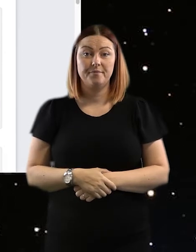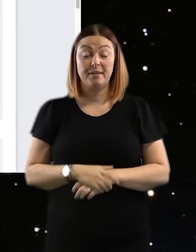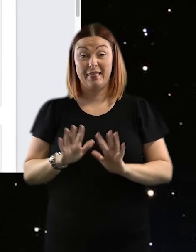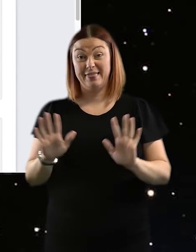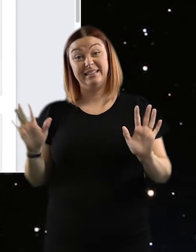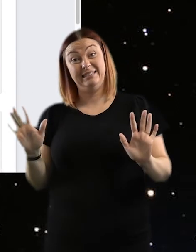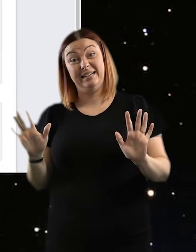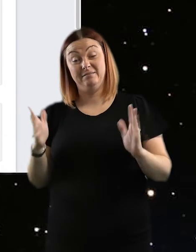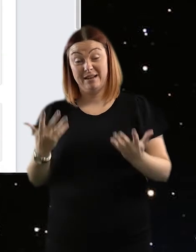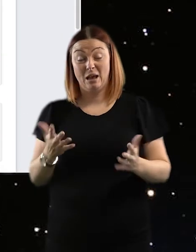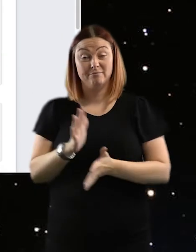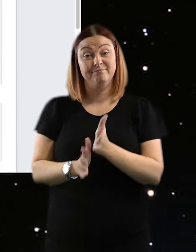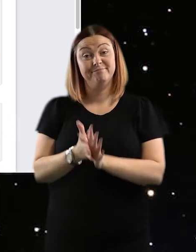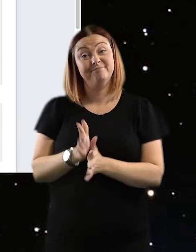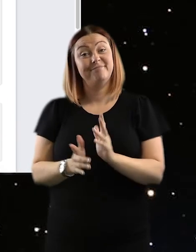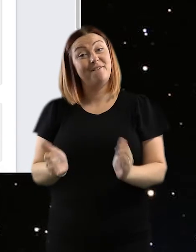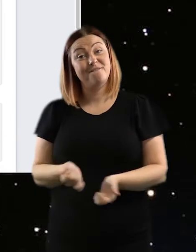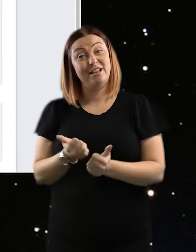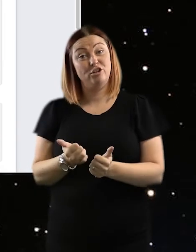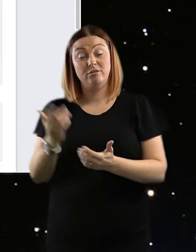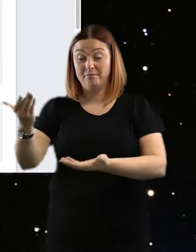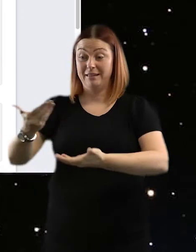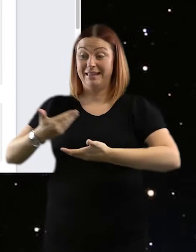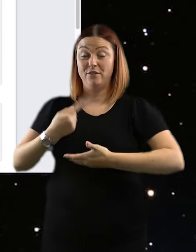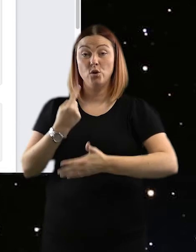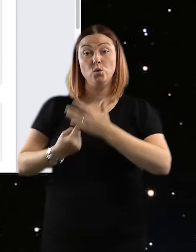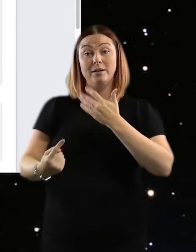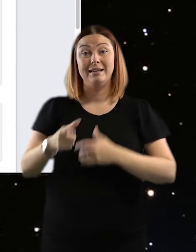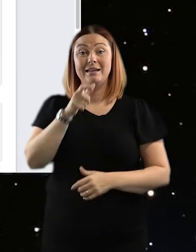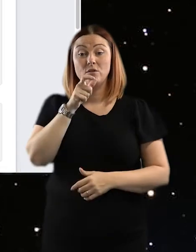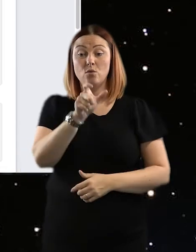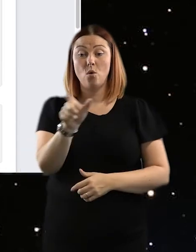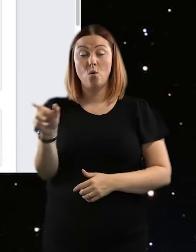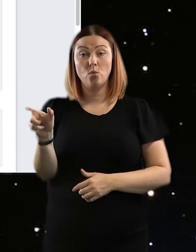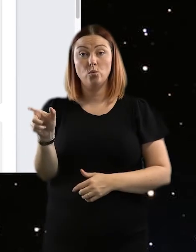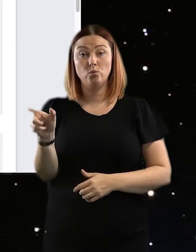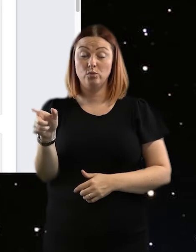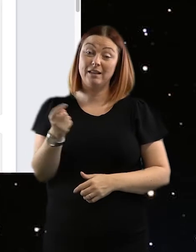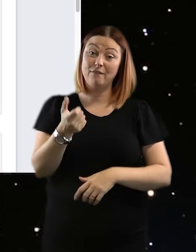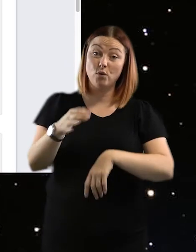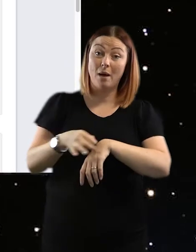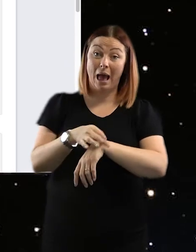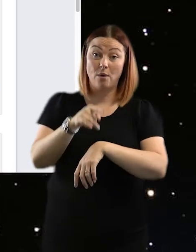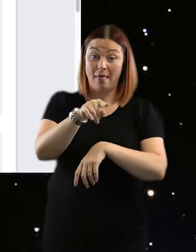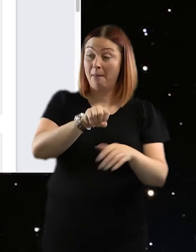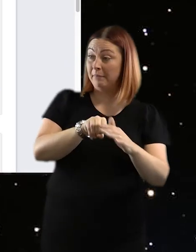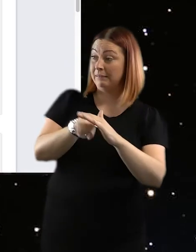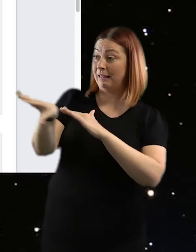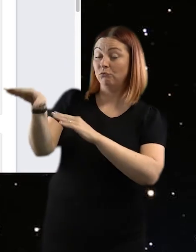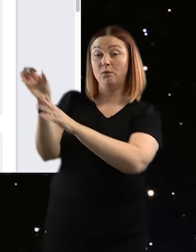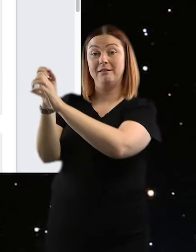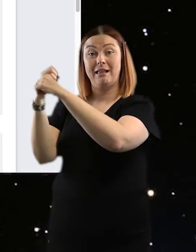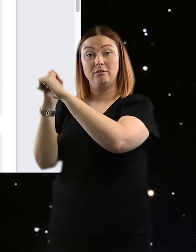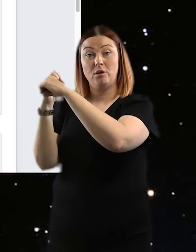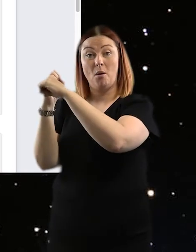And that's it, it's now done. So I've been given a unique code, and in the next few hours it will be sent to the telescope, and